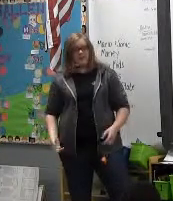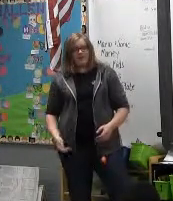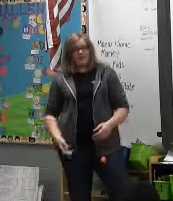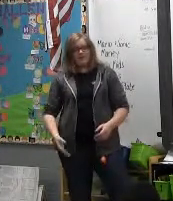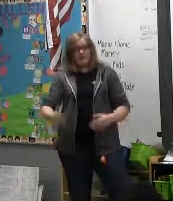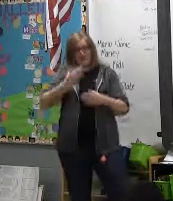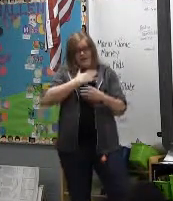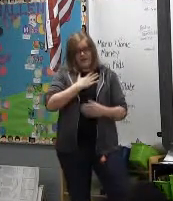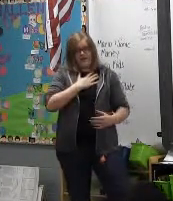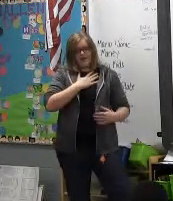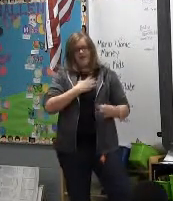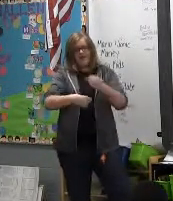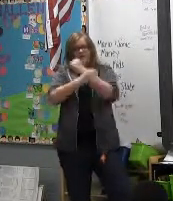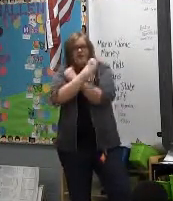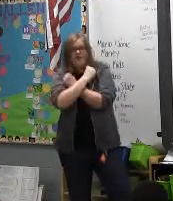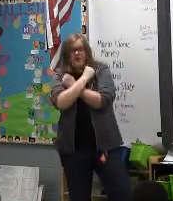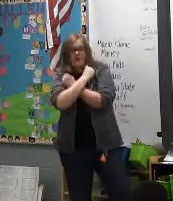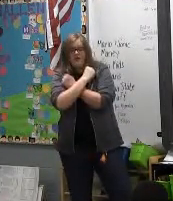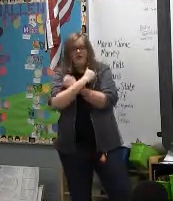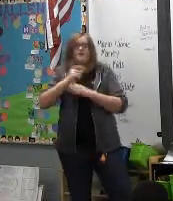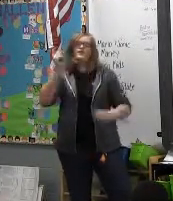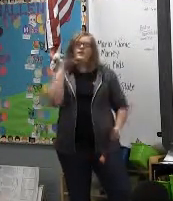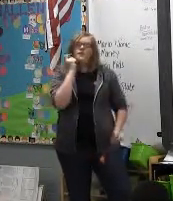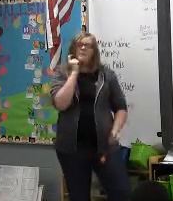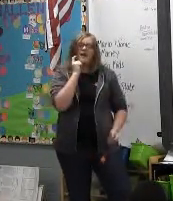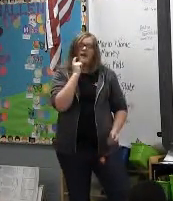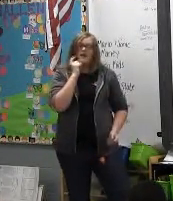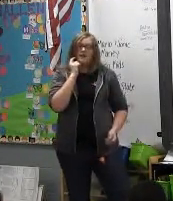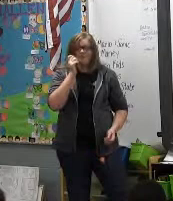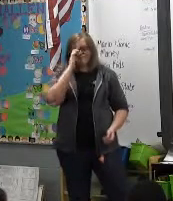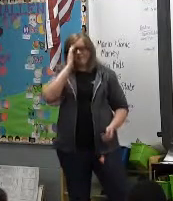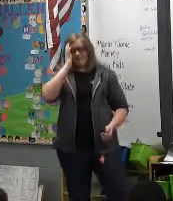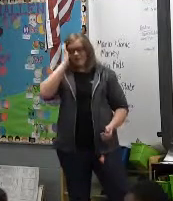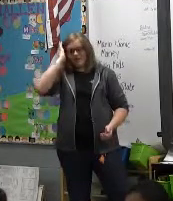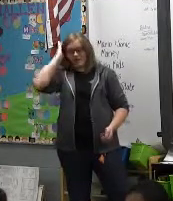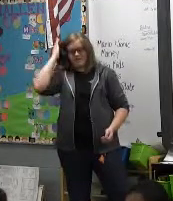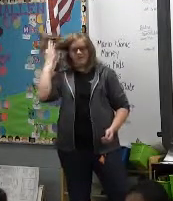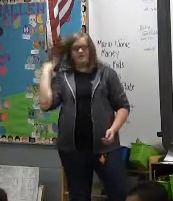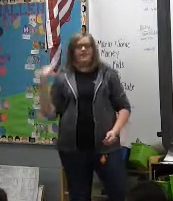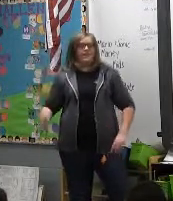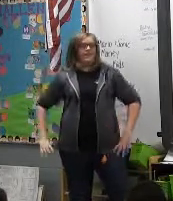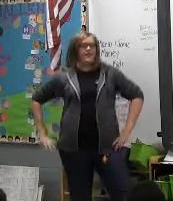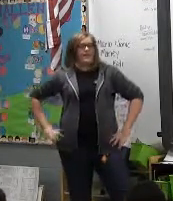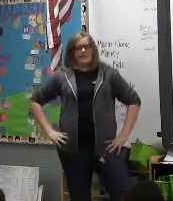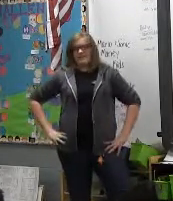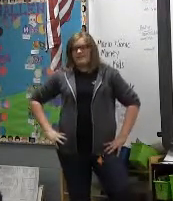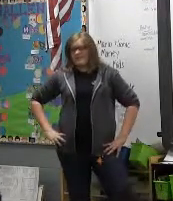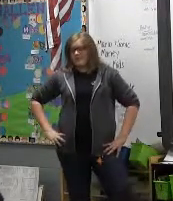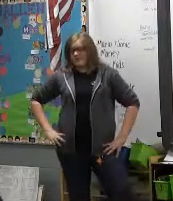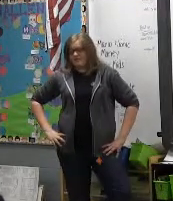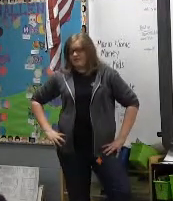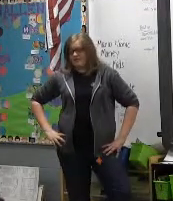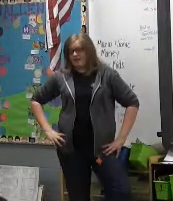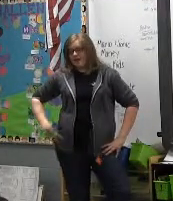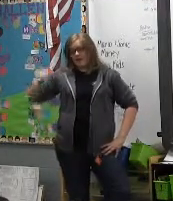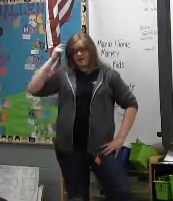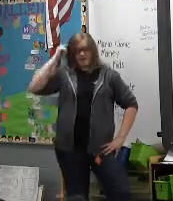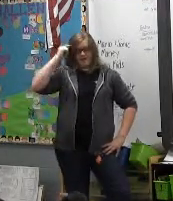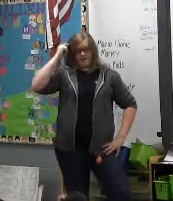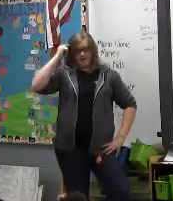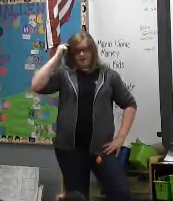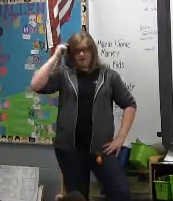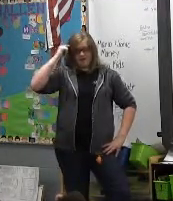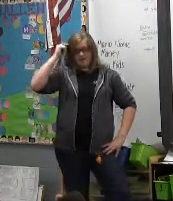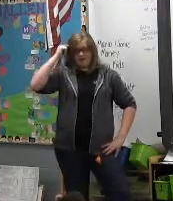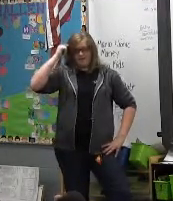put it all together. I love mom. Nice. How do you do dad? Dad is